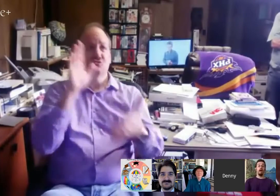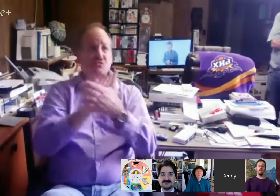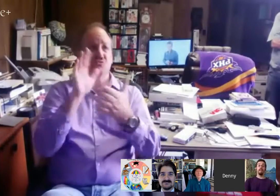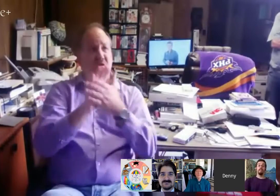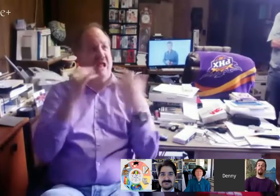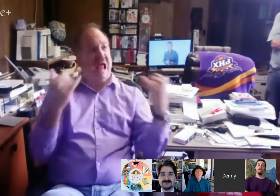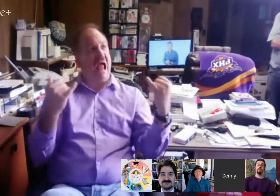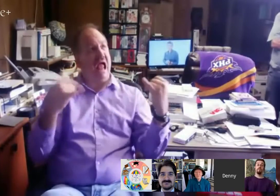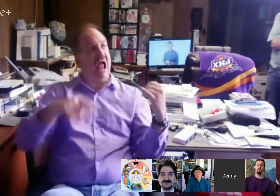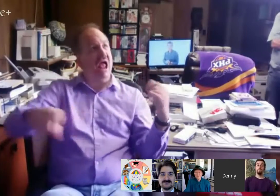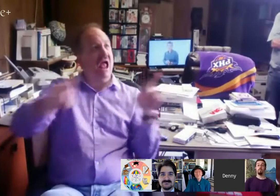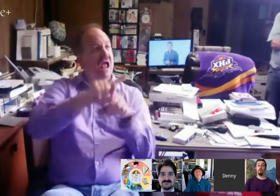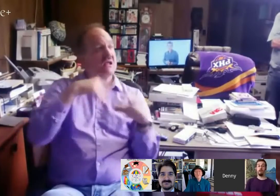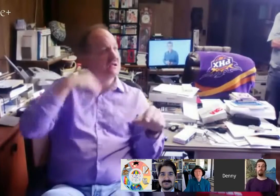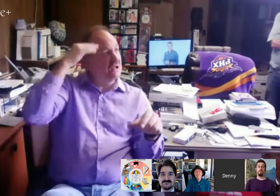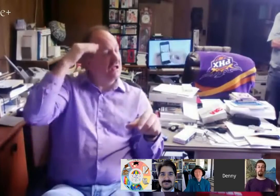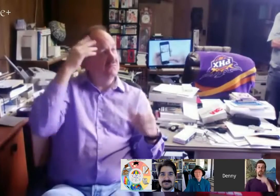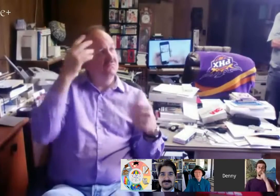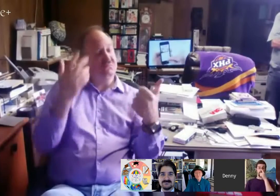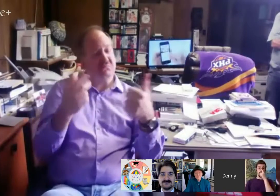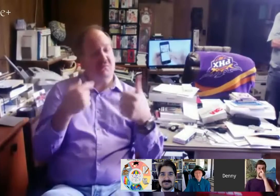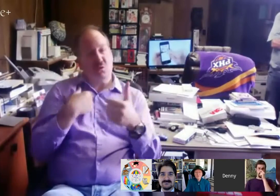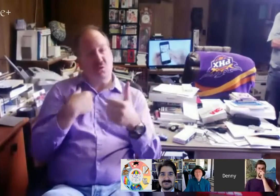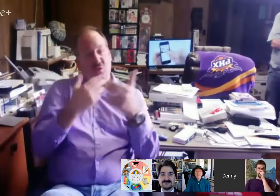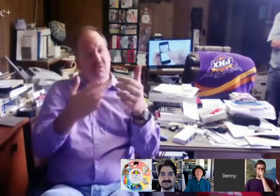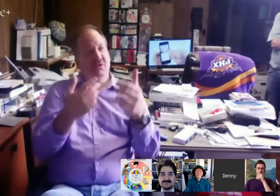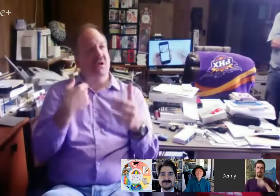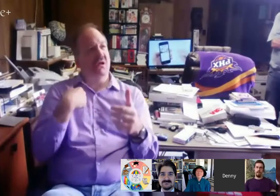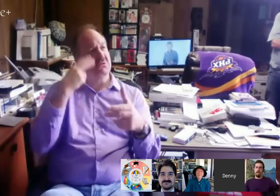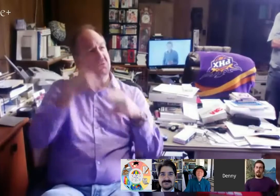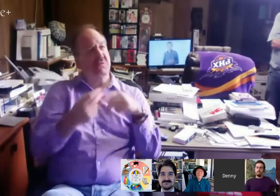Oh, I can think of a few schools